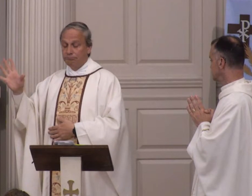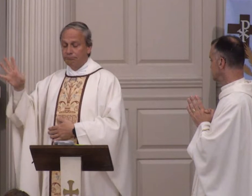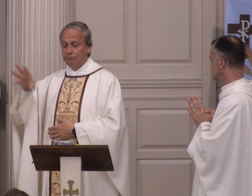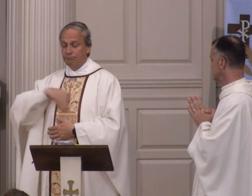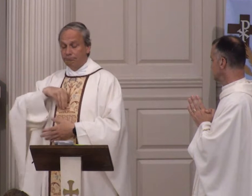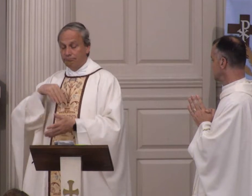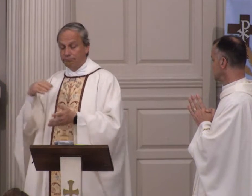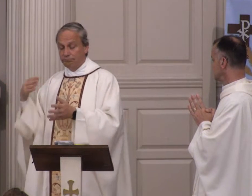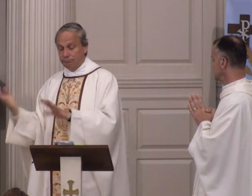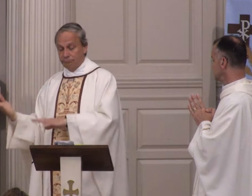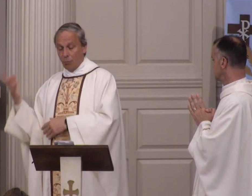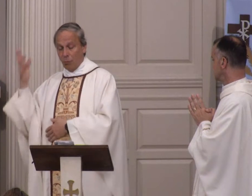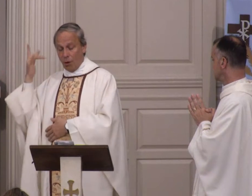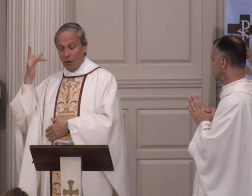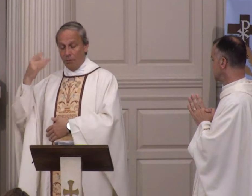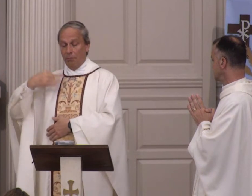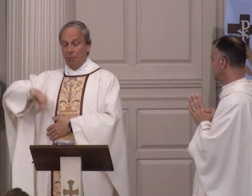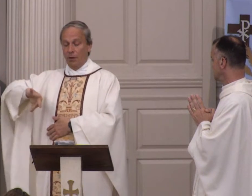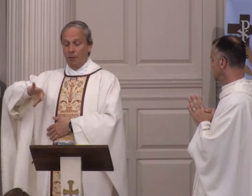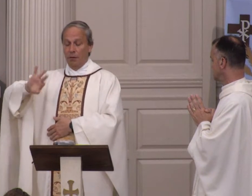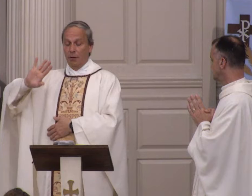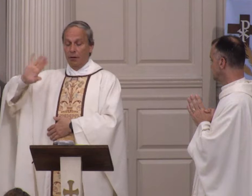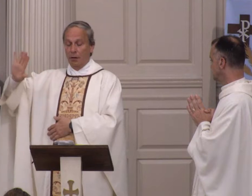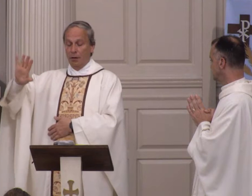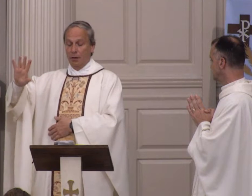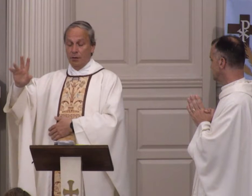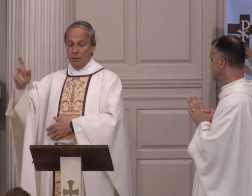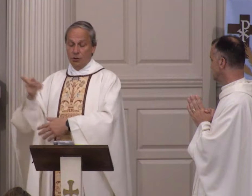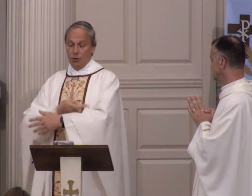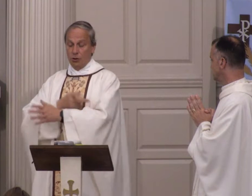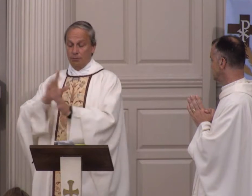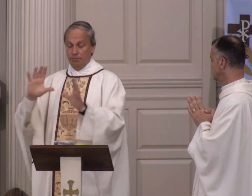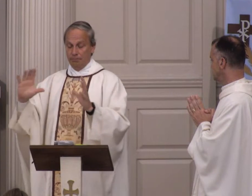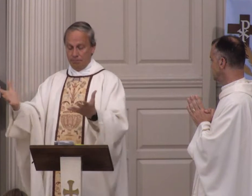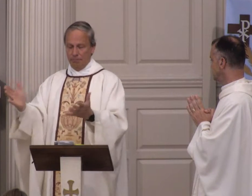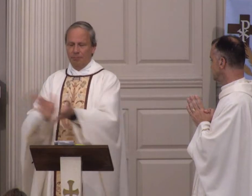and willingly died for his flock.